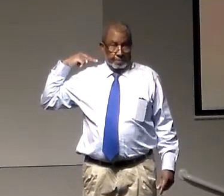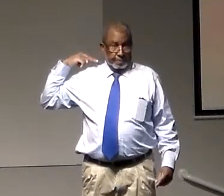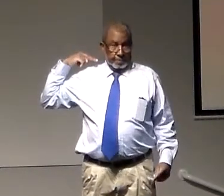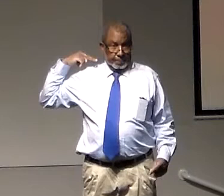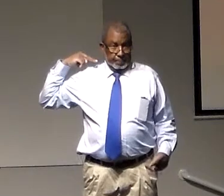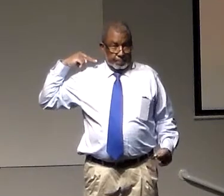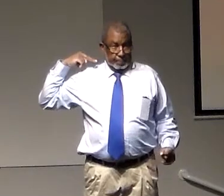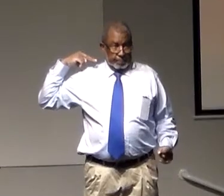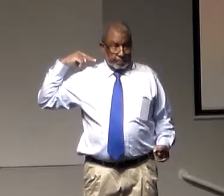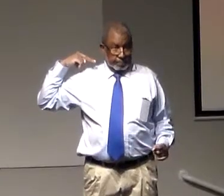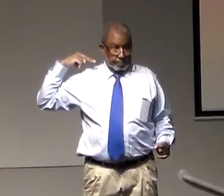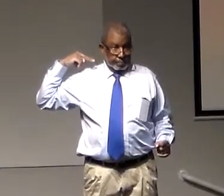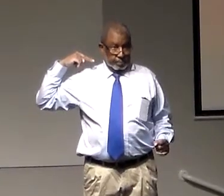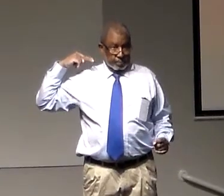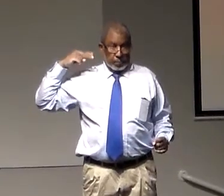God?